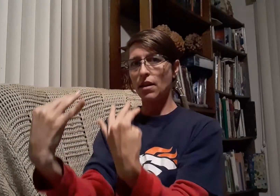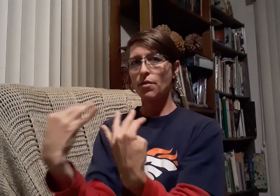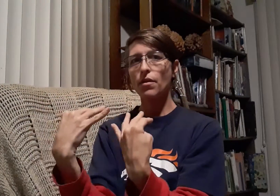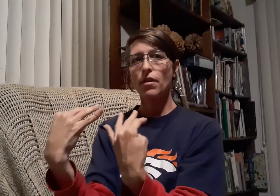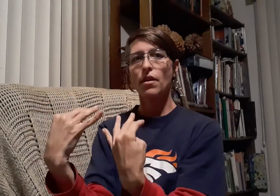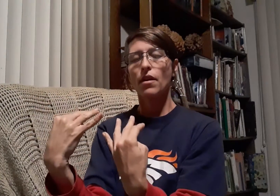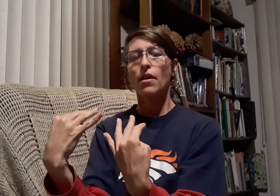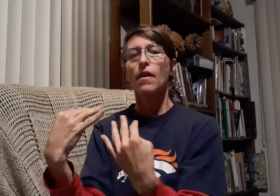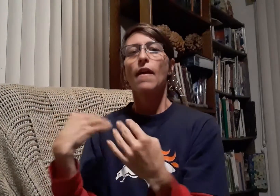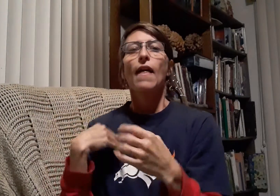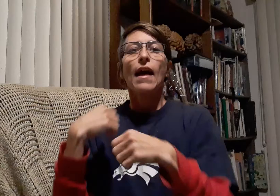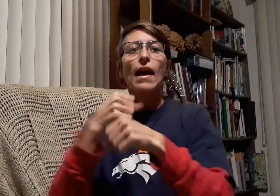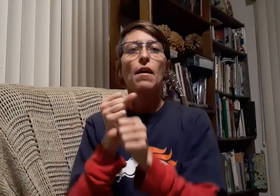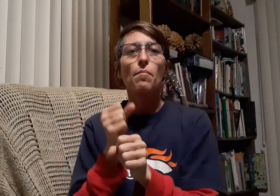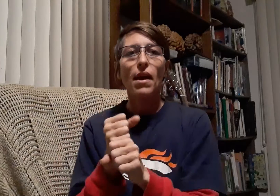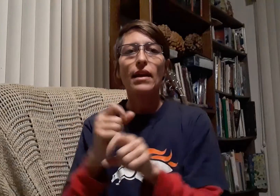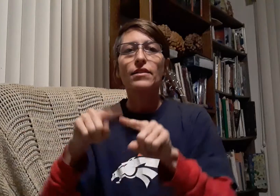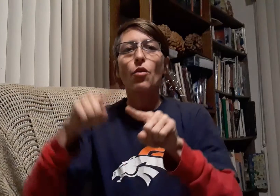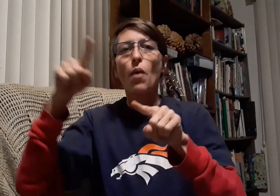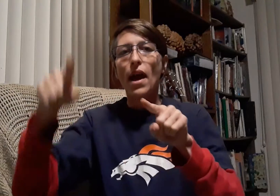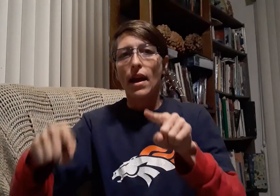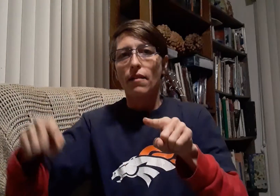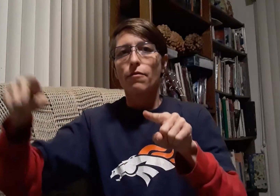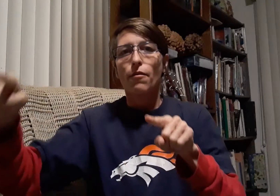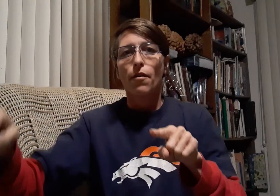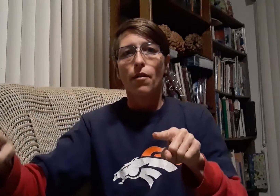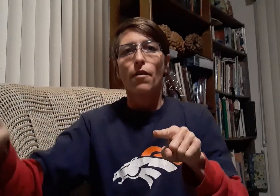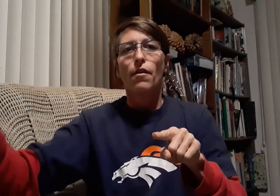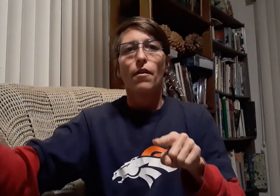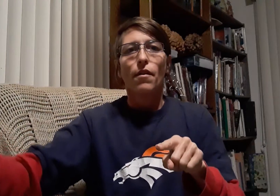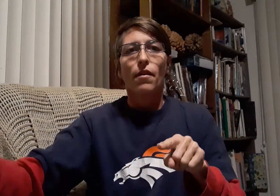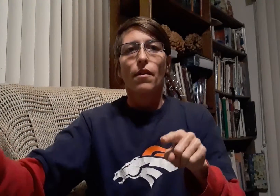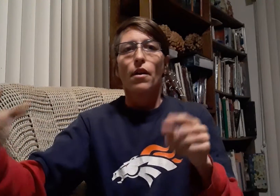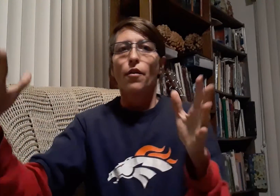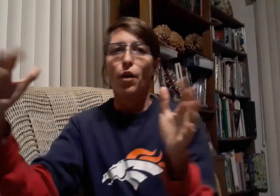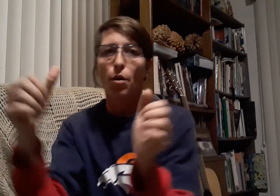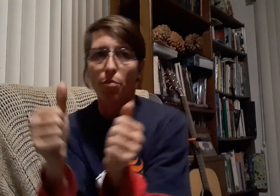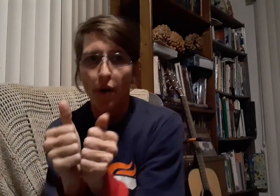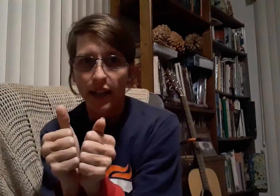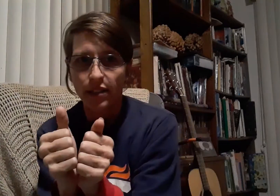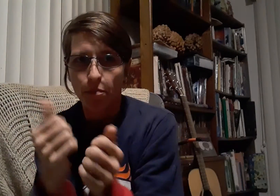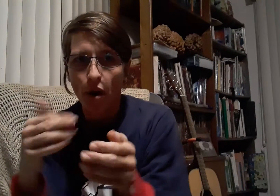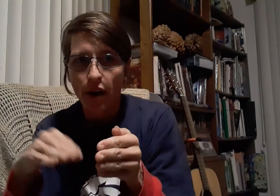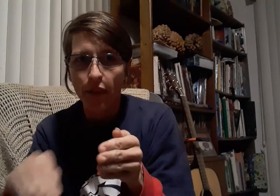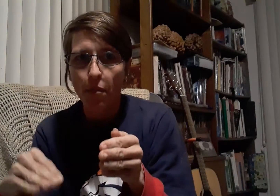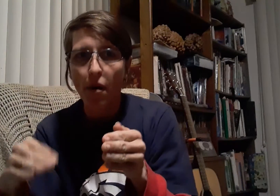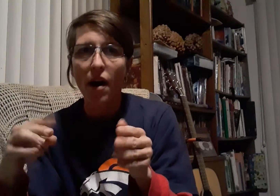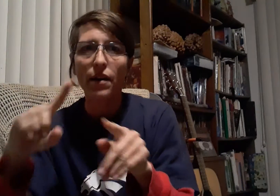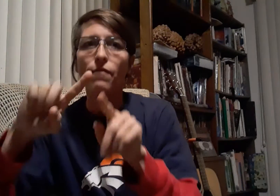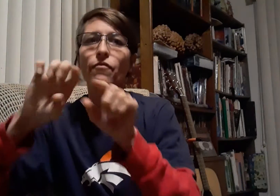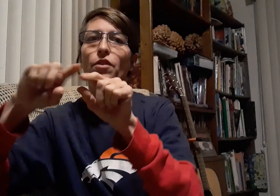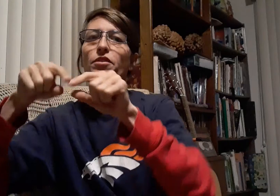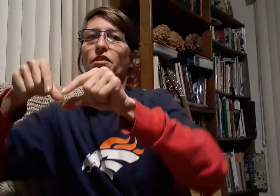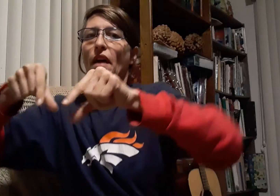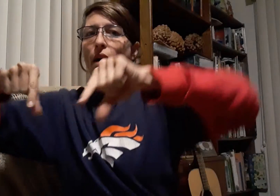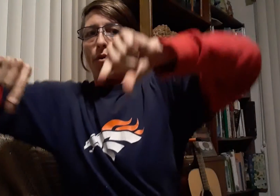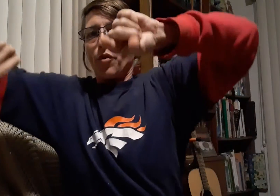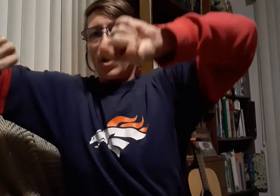you, it makes a wave. The compressed part at the bottom versus that